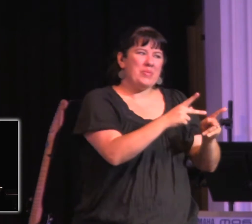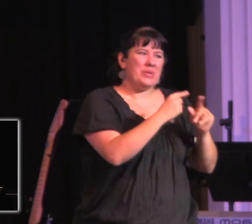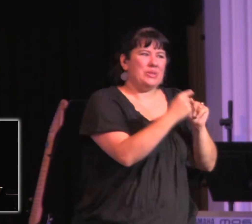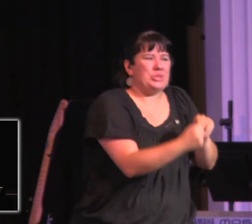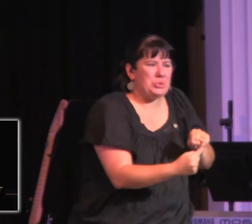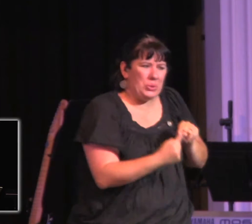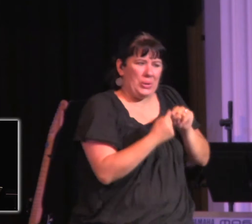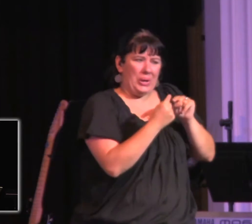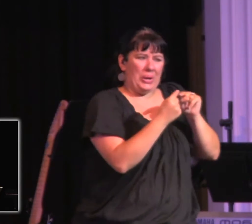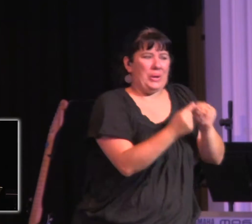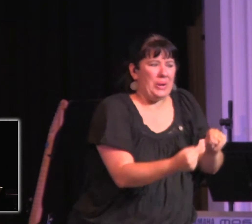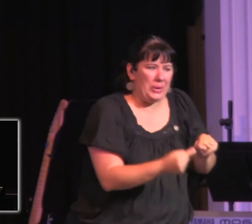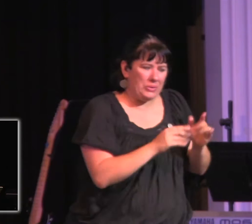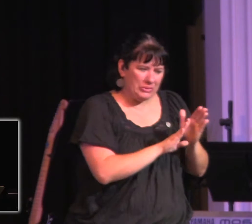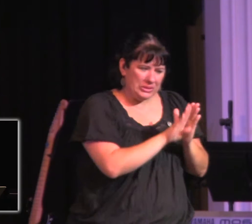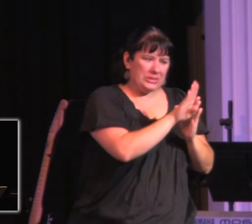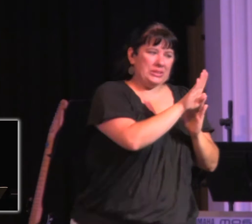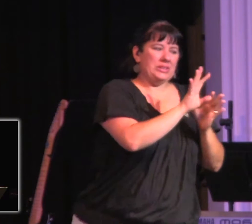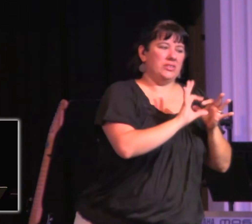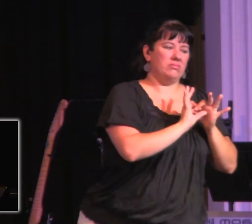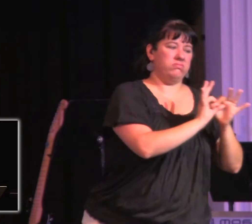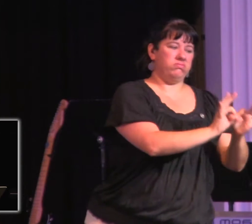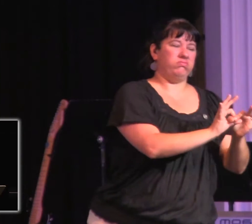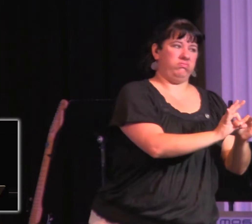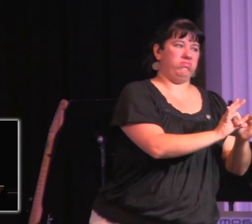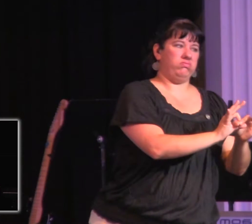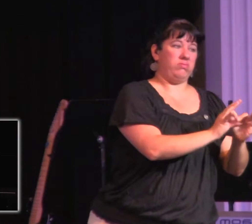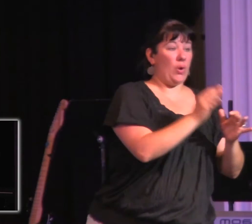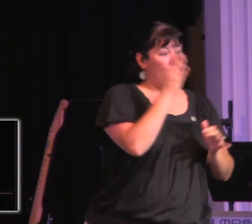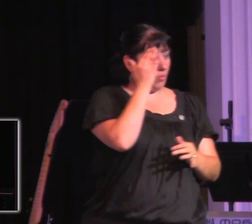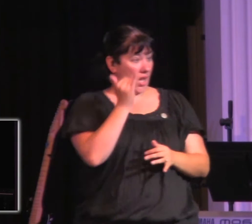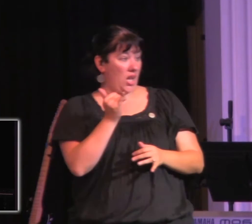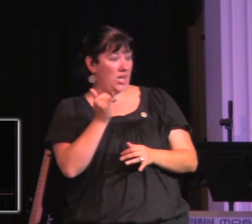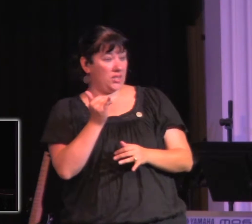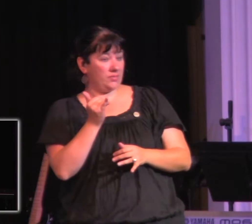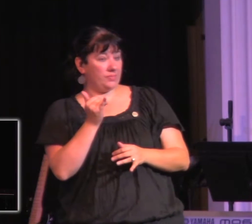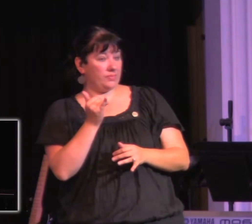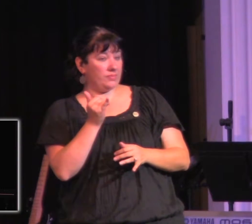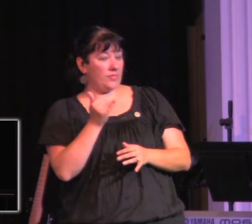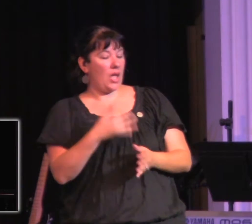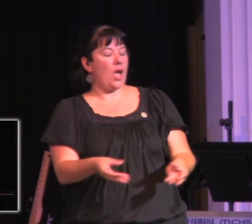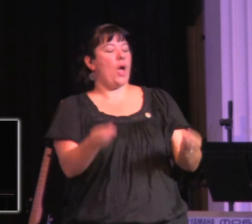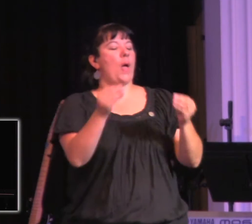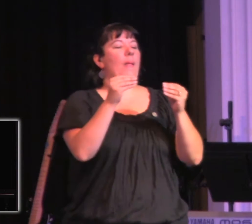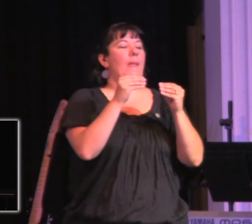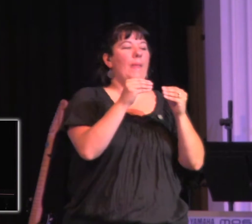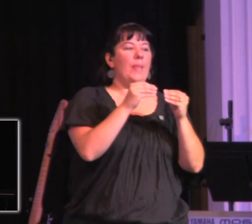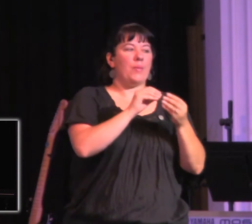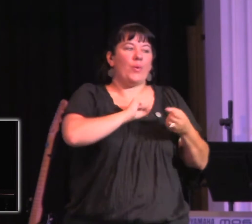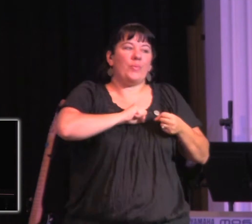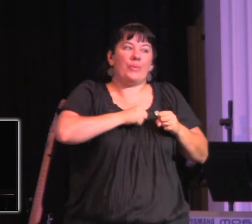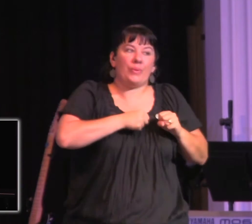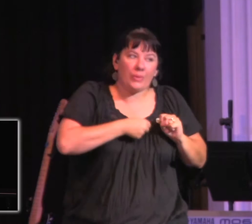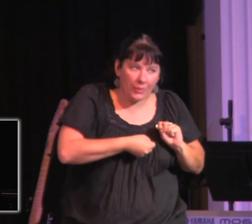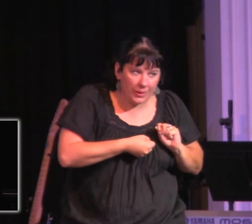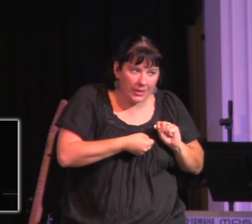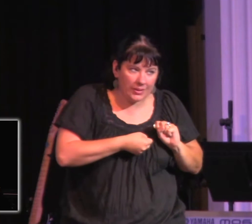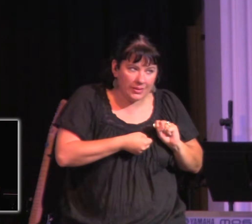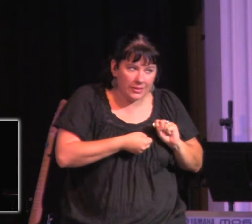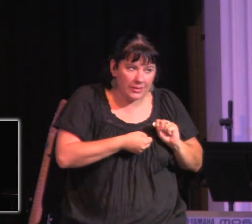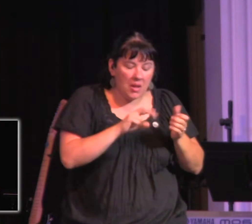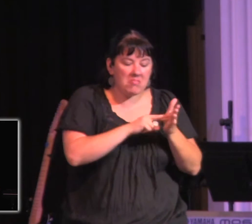building relationships. Well, I believe the more broken and wounded we are, the harder it is to build